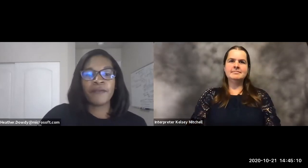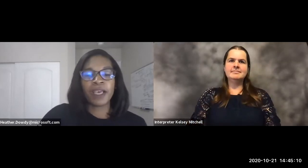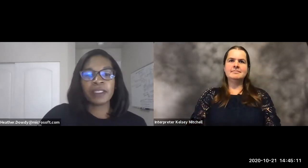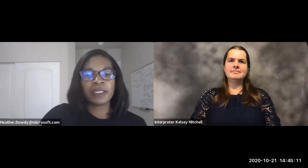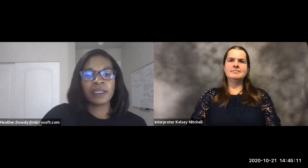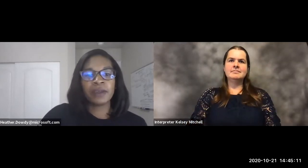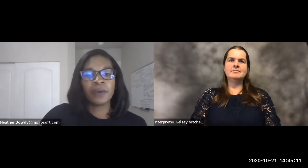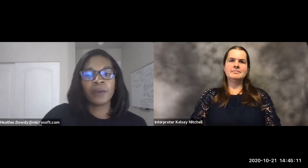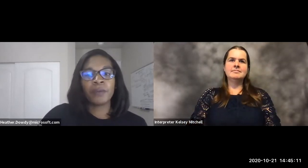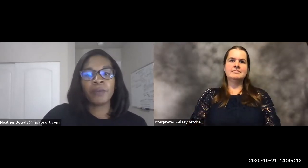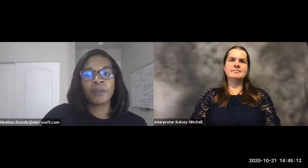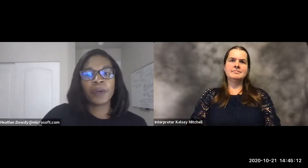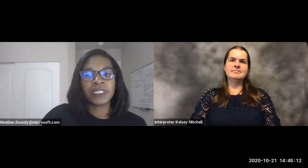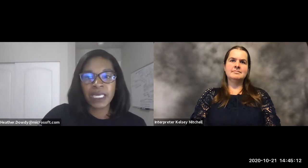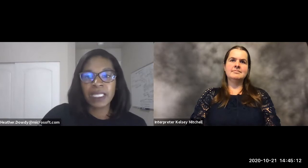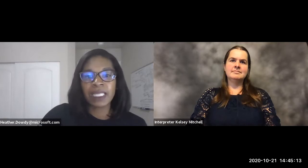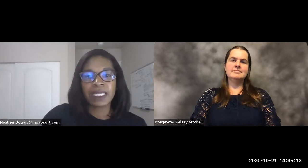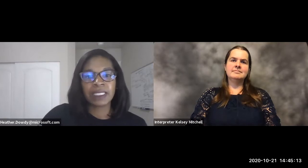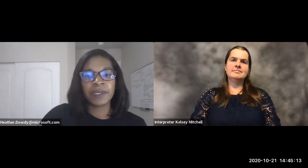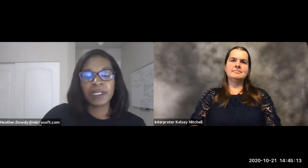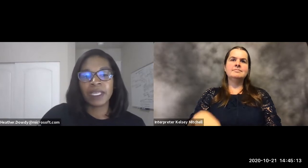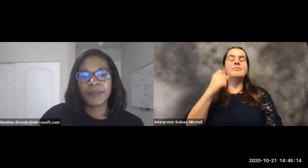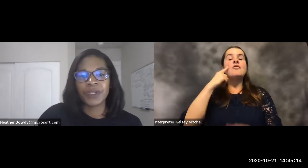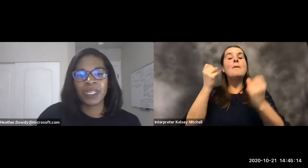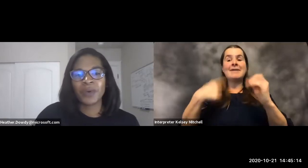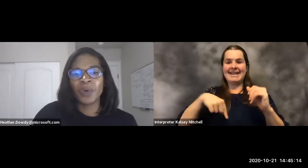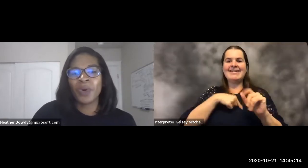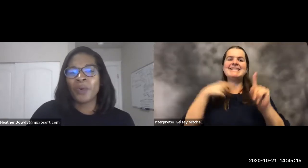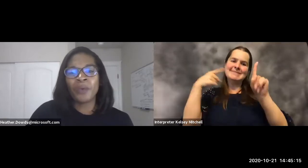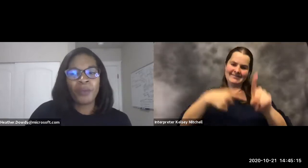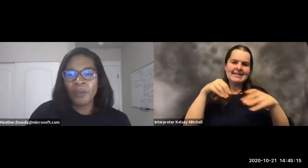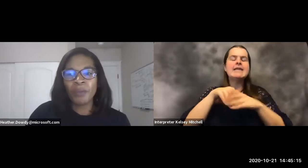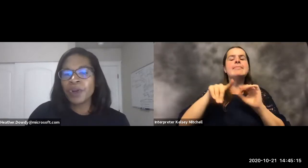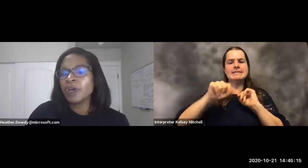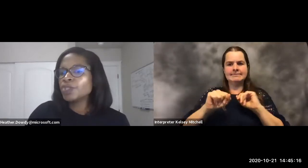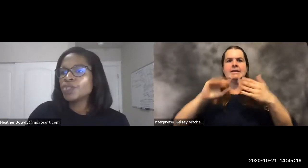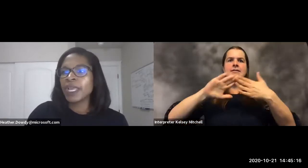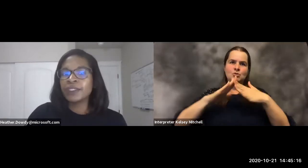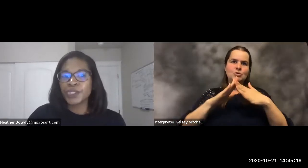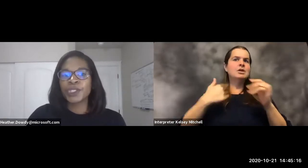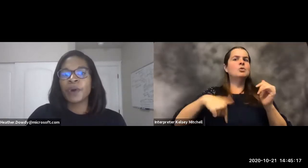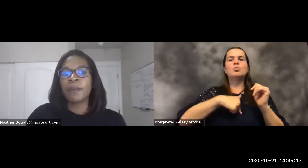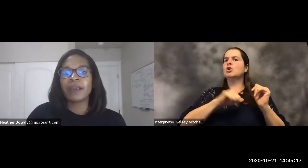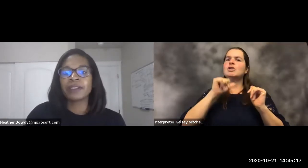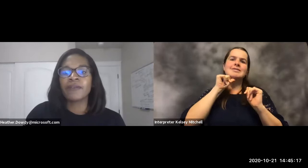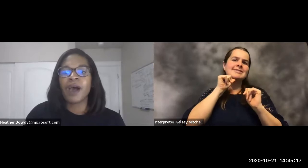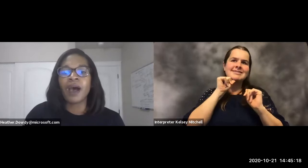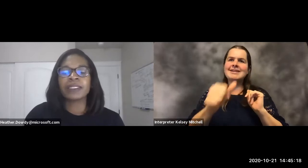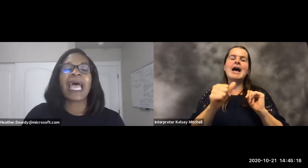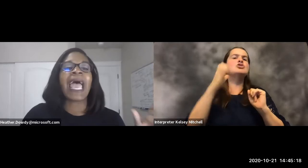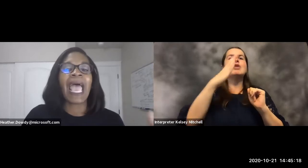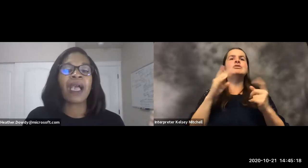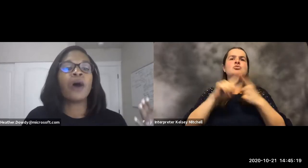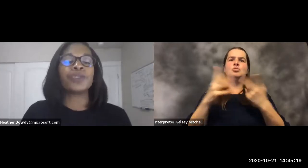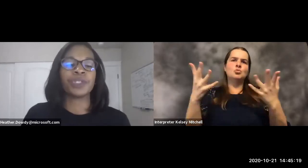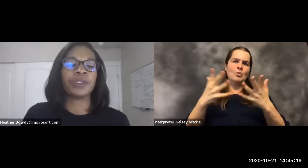For many of us, particularly in the disability community, we're no stranger to what Microsoft